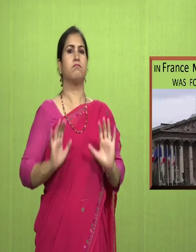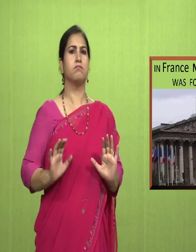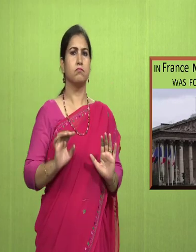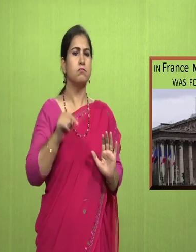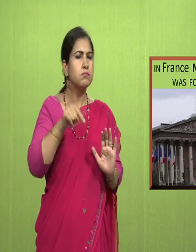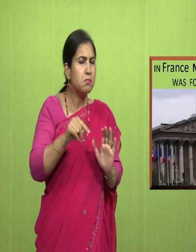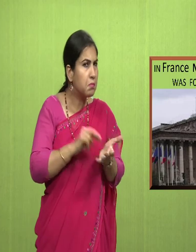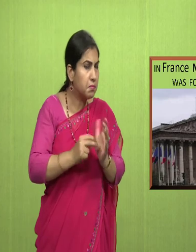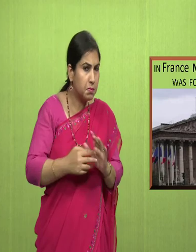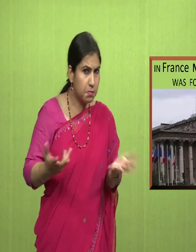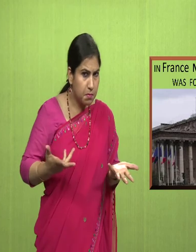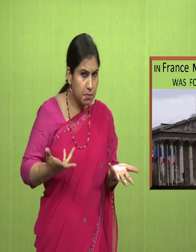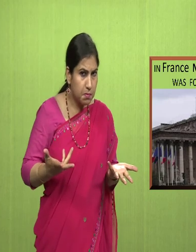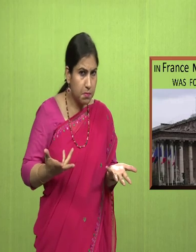National Assembly, what does it mean?